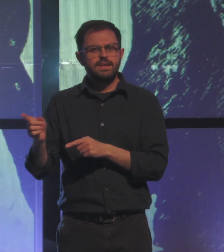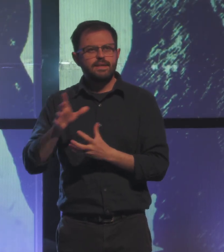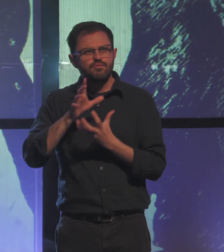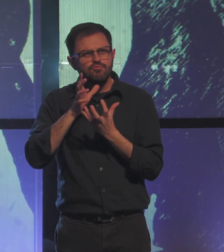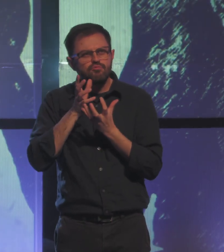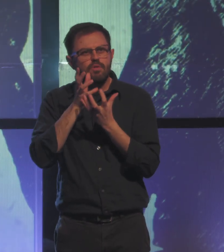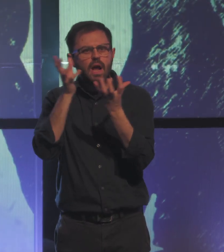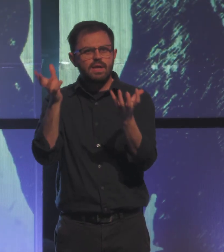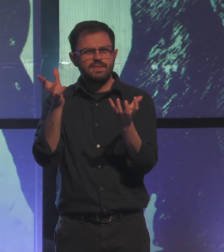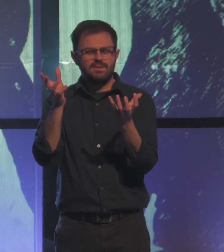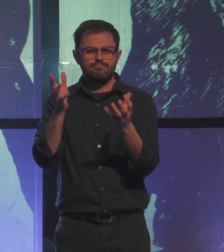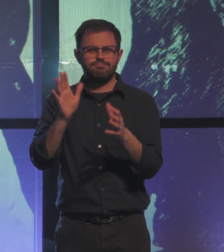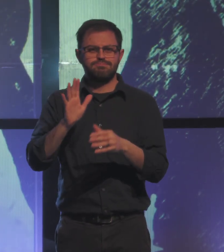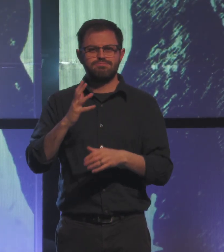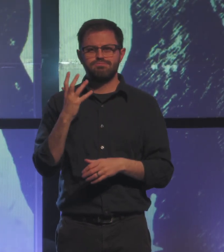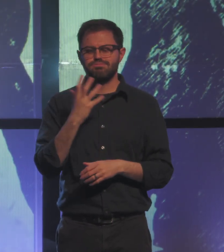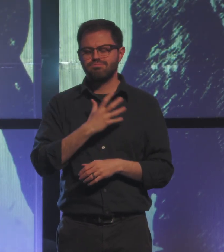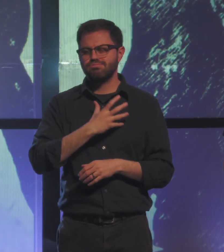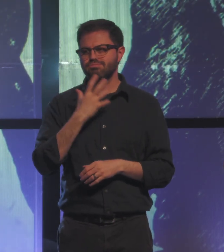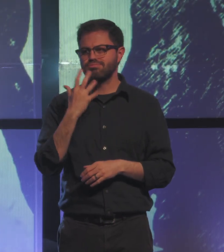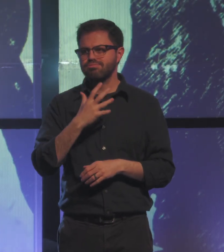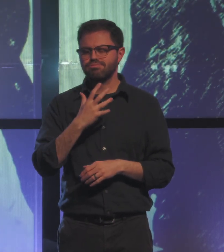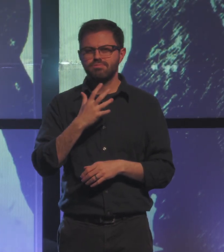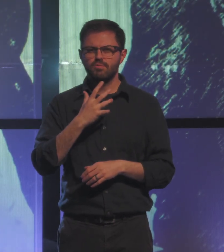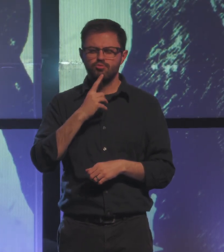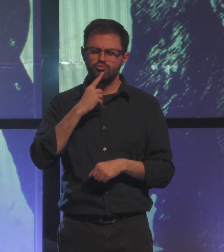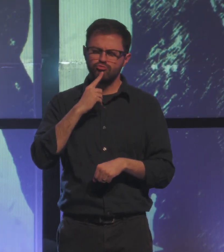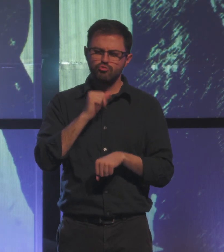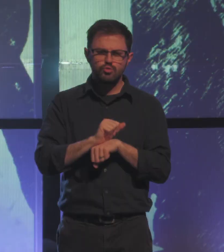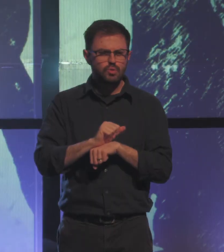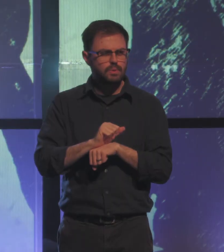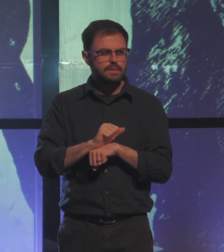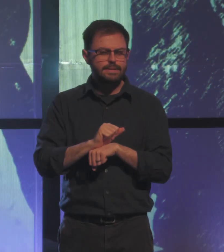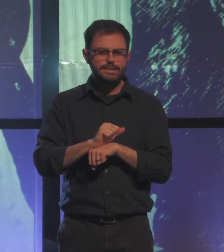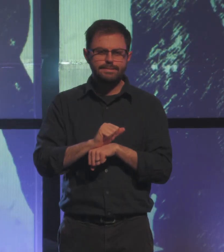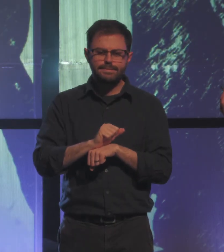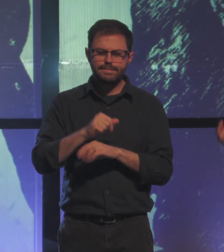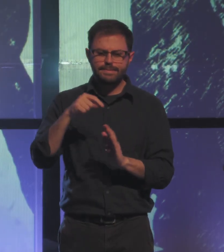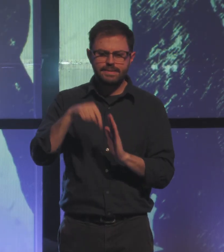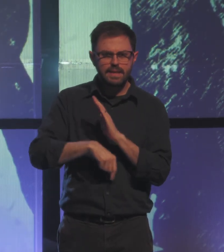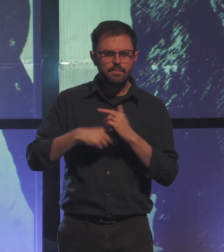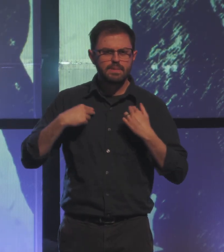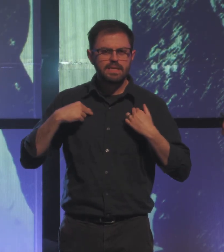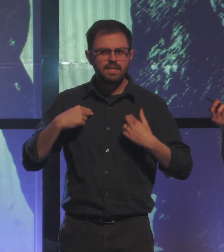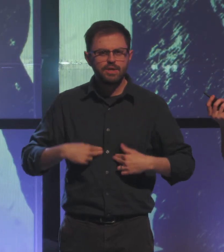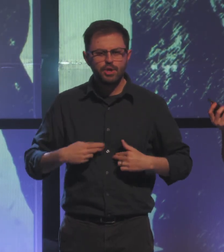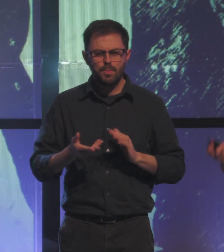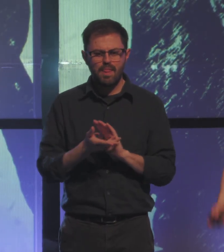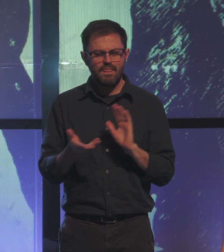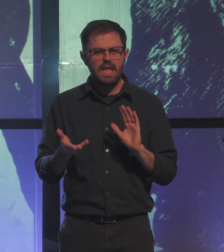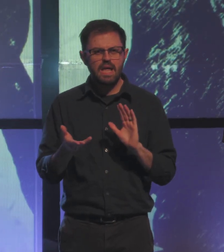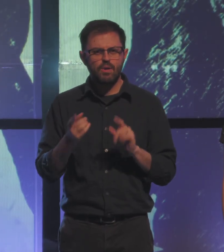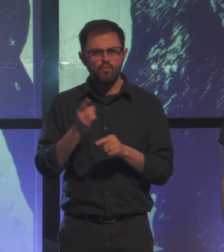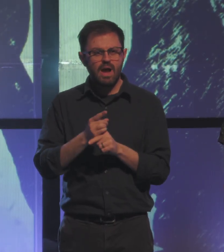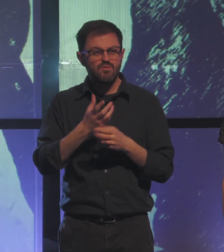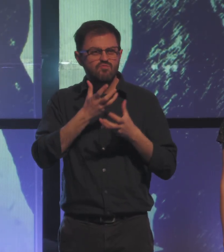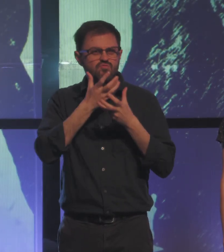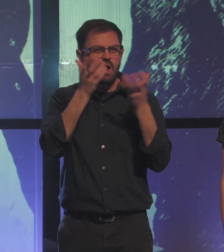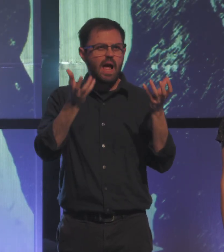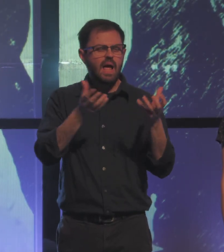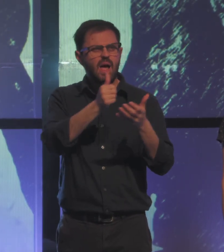desperate human expression to cry out, help me, have mercy on